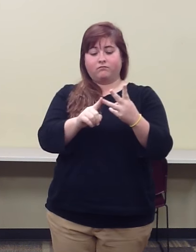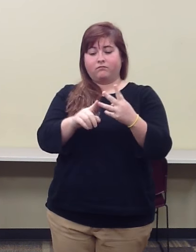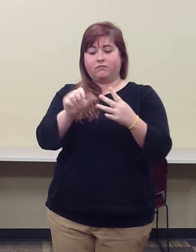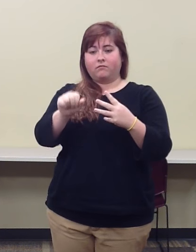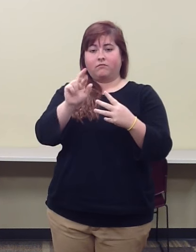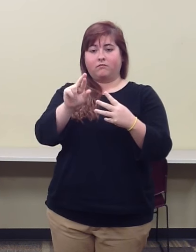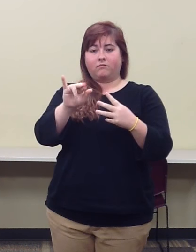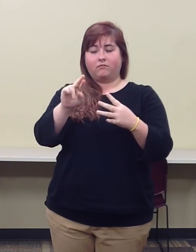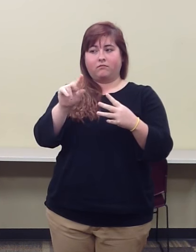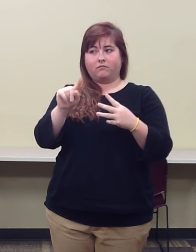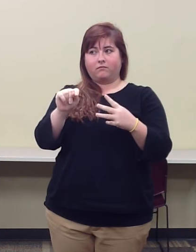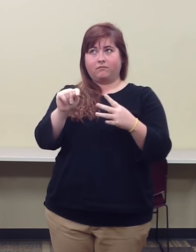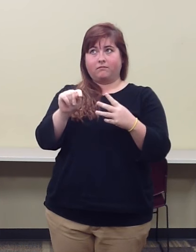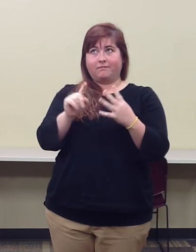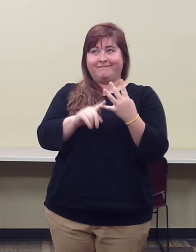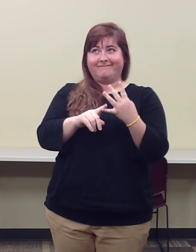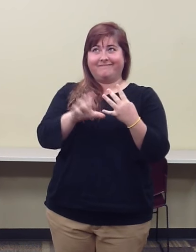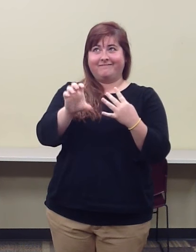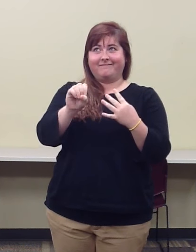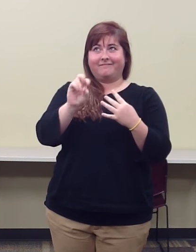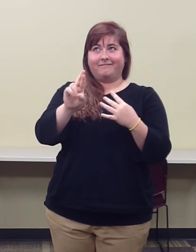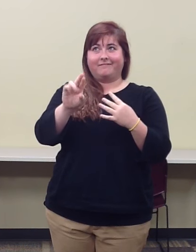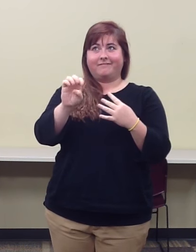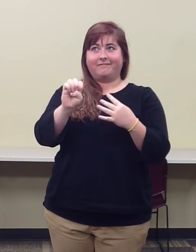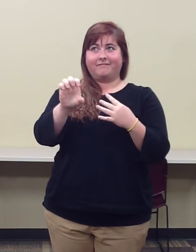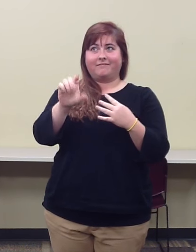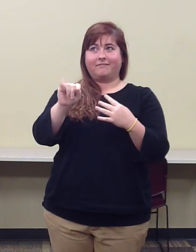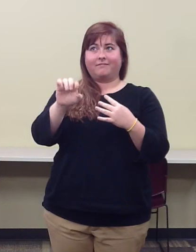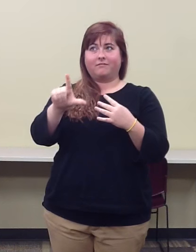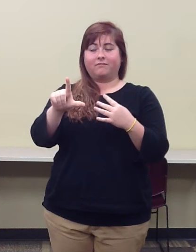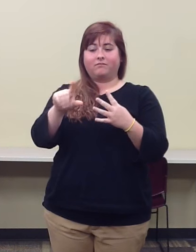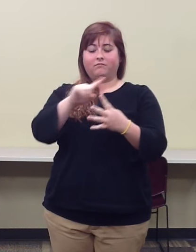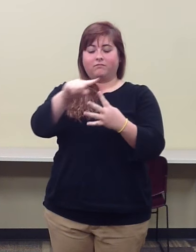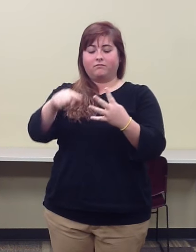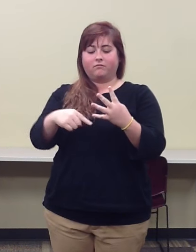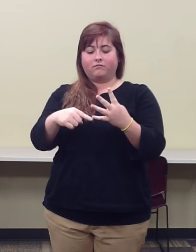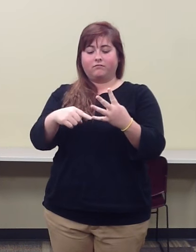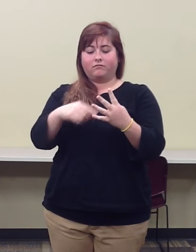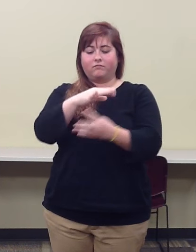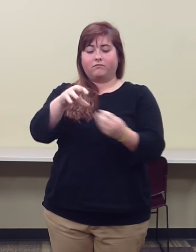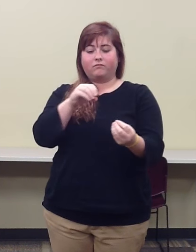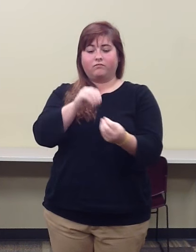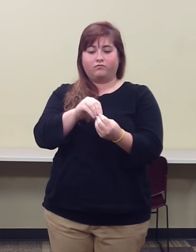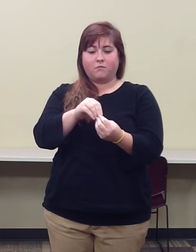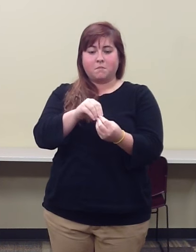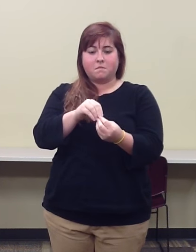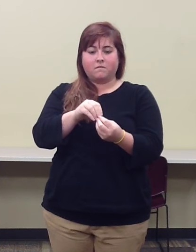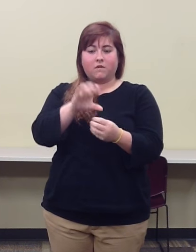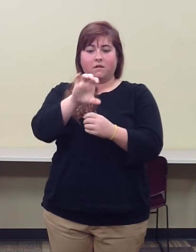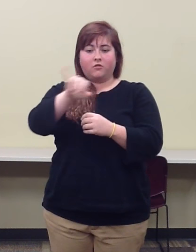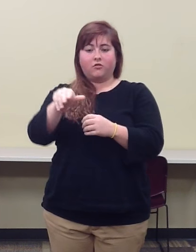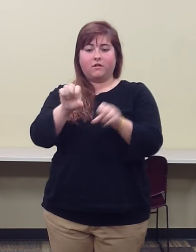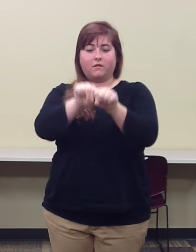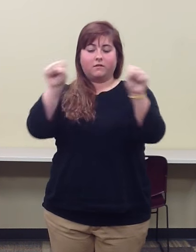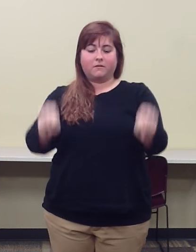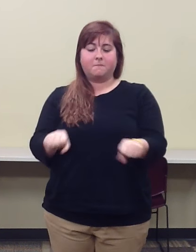aspect. These components all go together to make up the criminal justice system. As